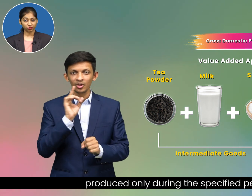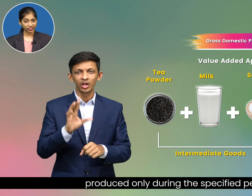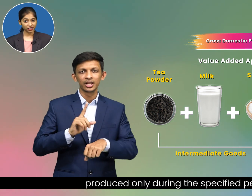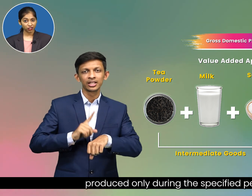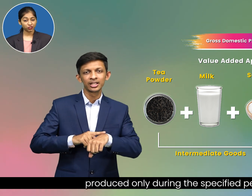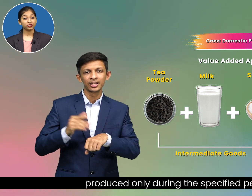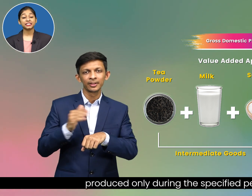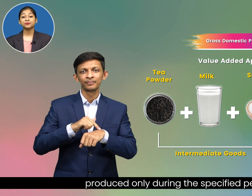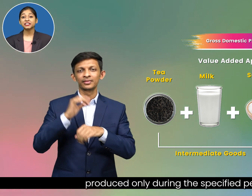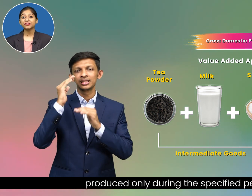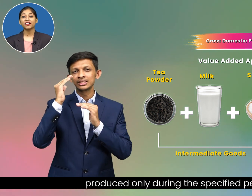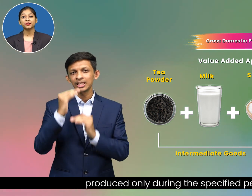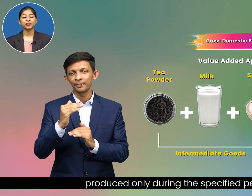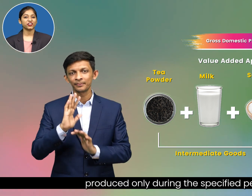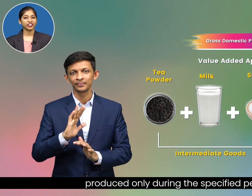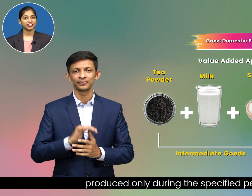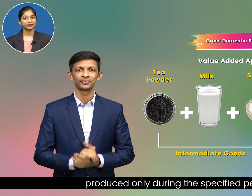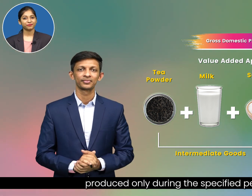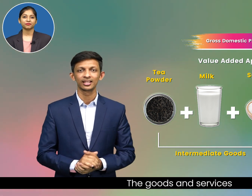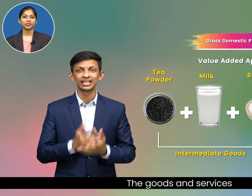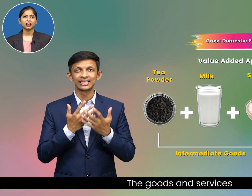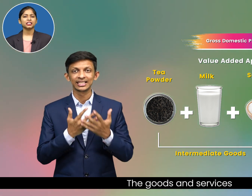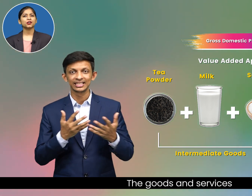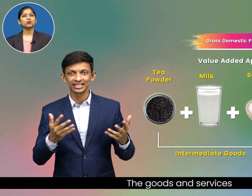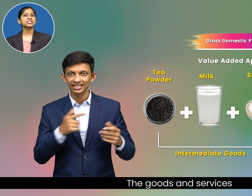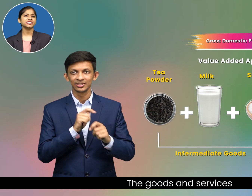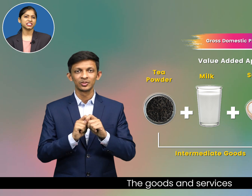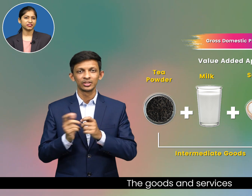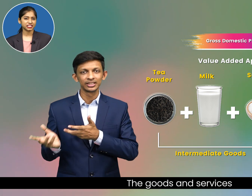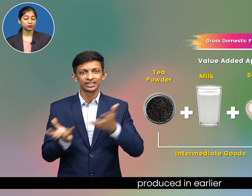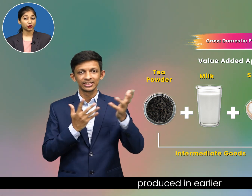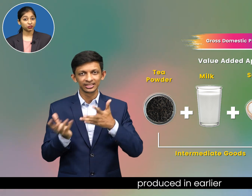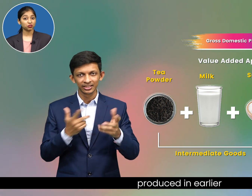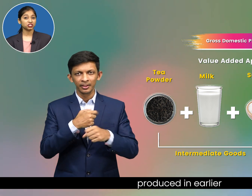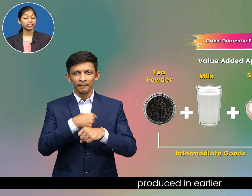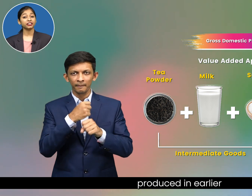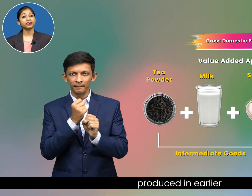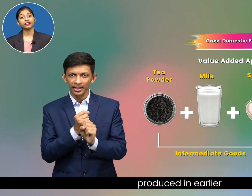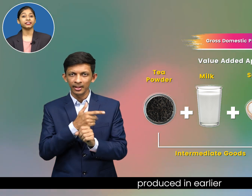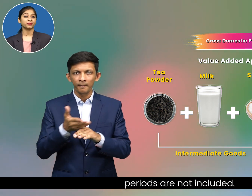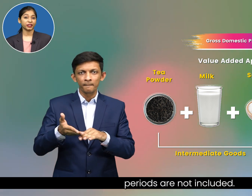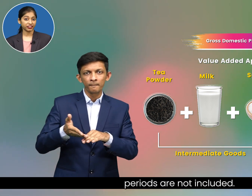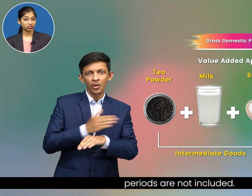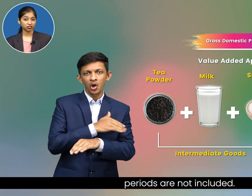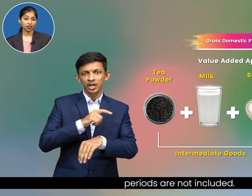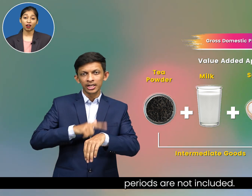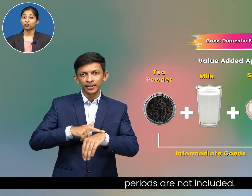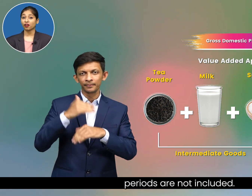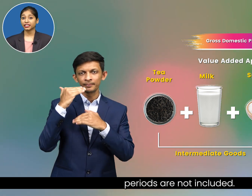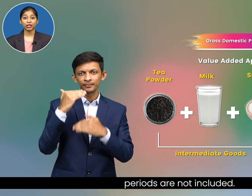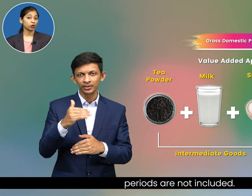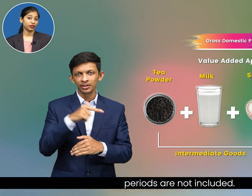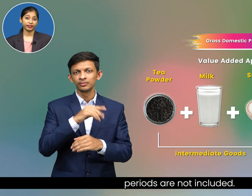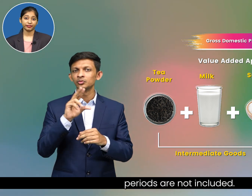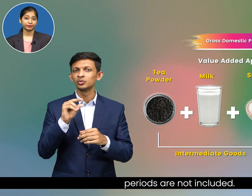produced only during the specified period. The goods and services produced in earlier periods are